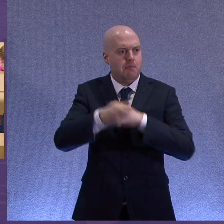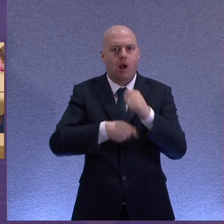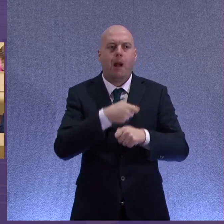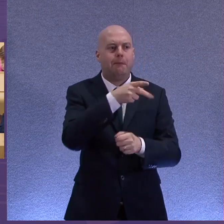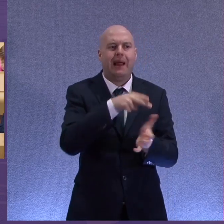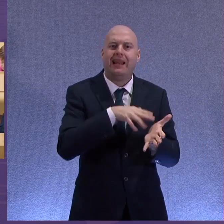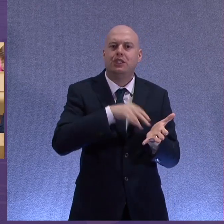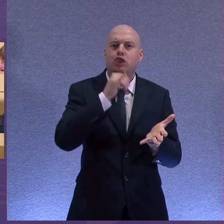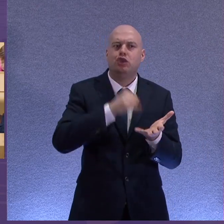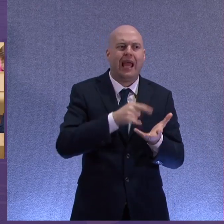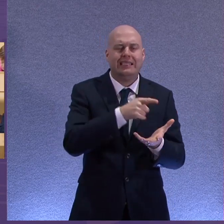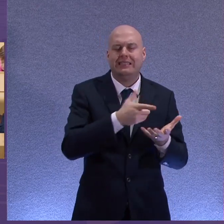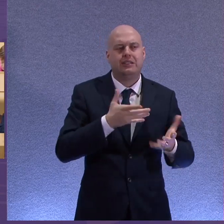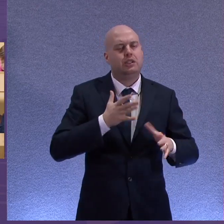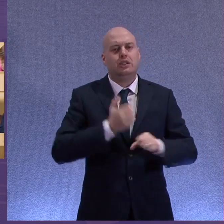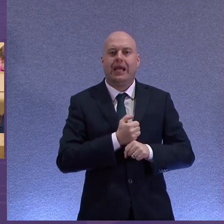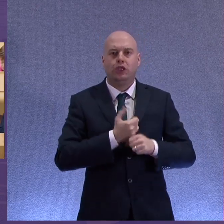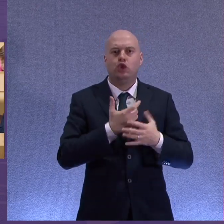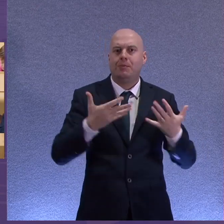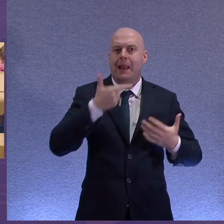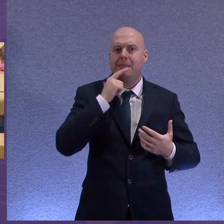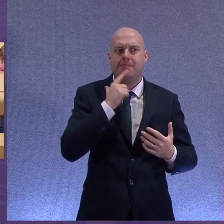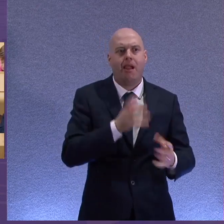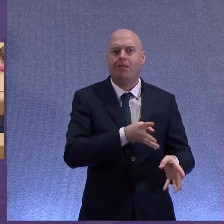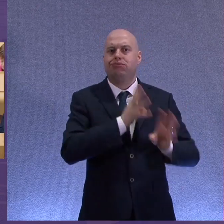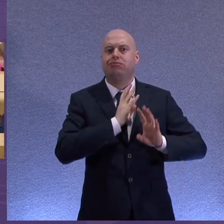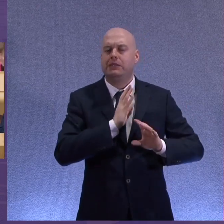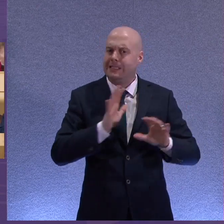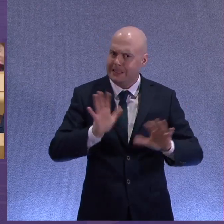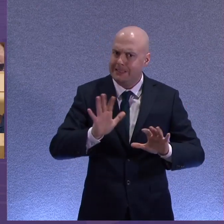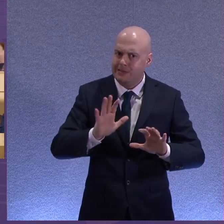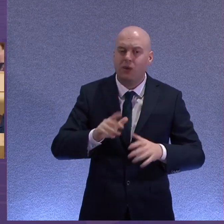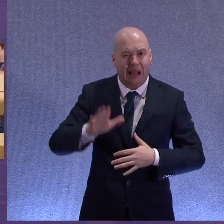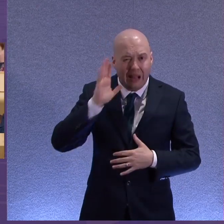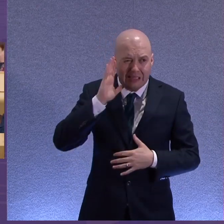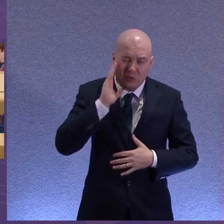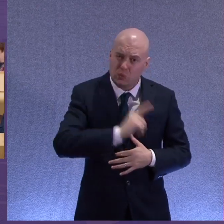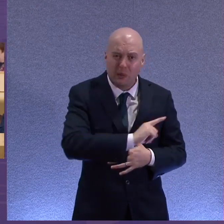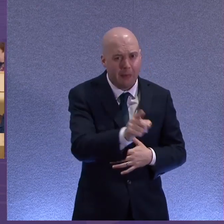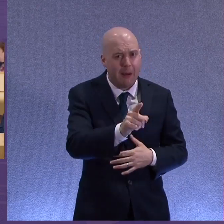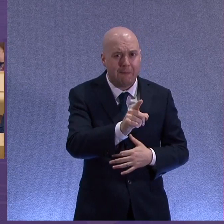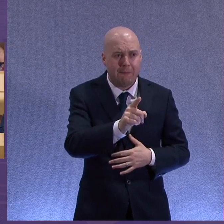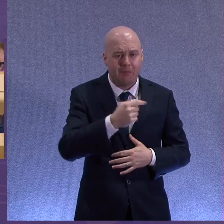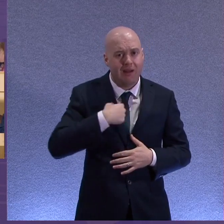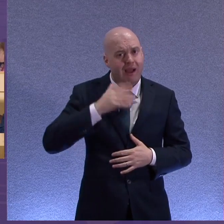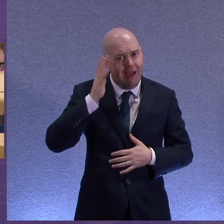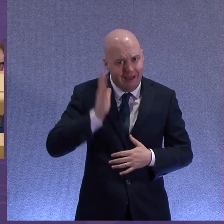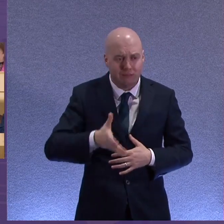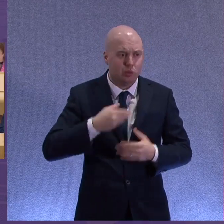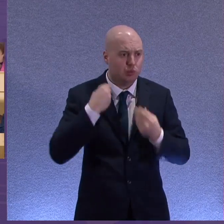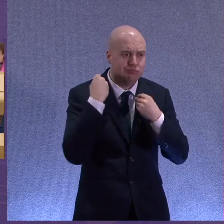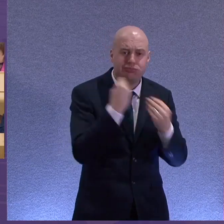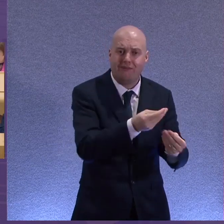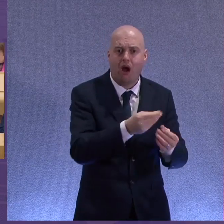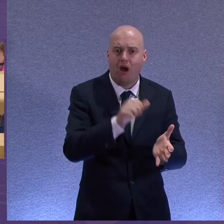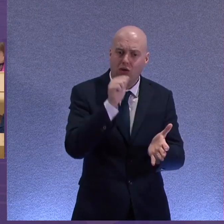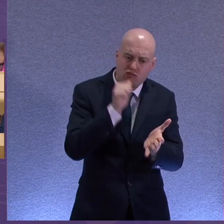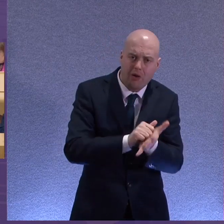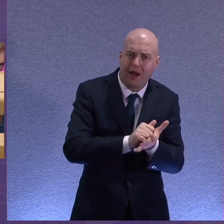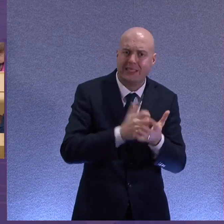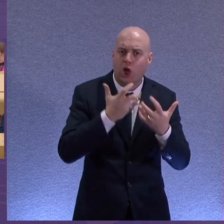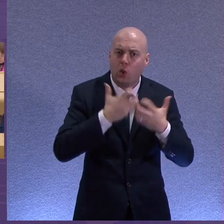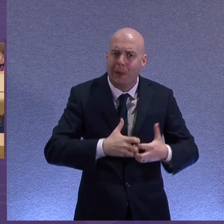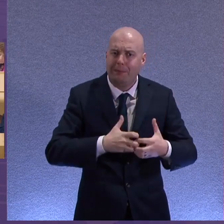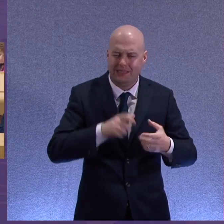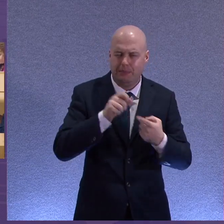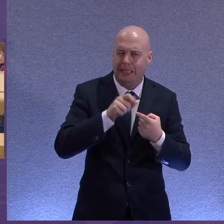them, to their calls, and so give them the best personal protective equipment when they need it,